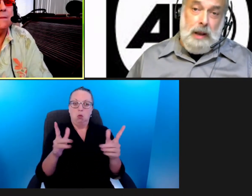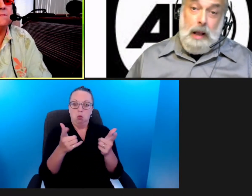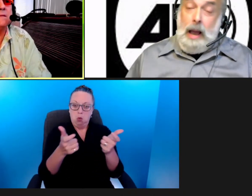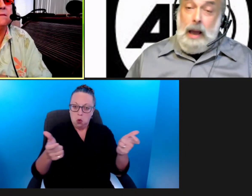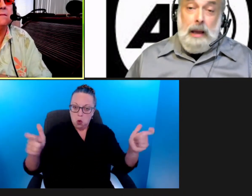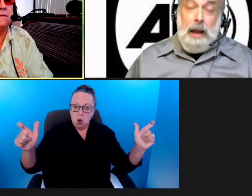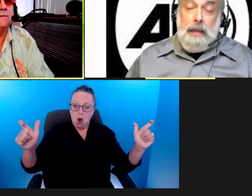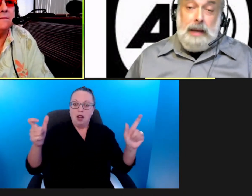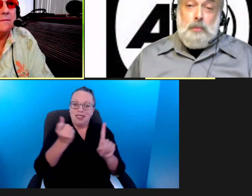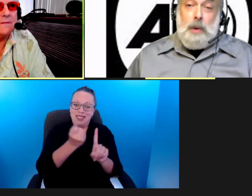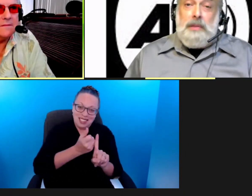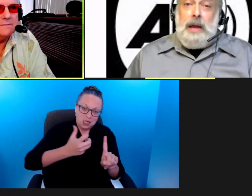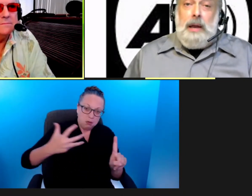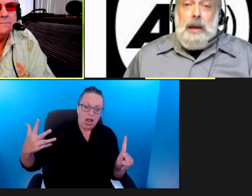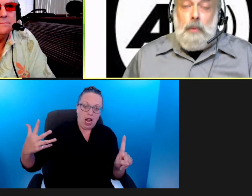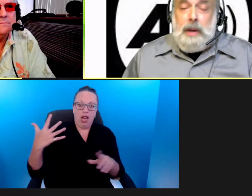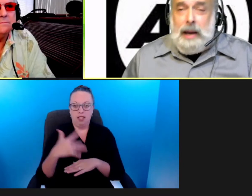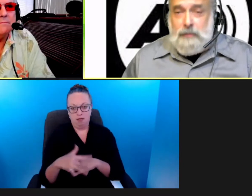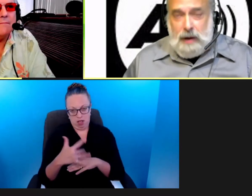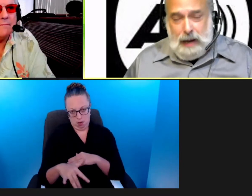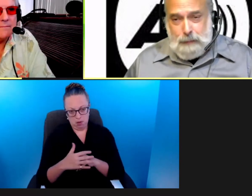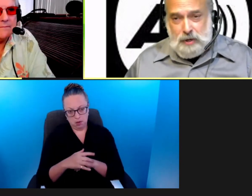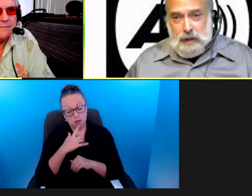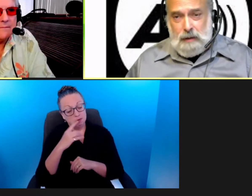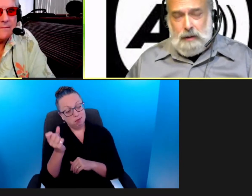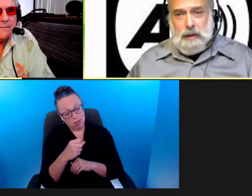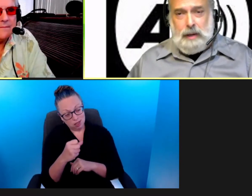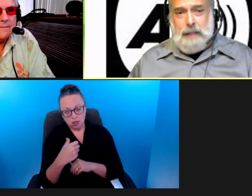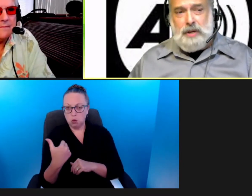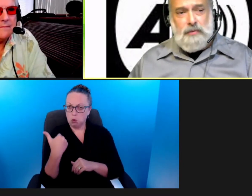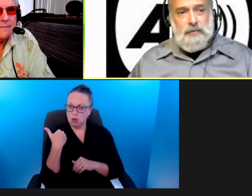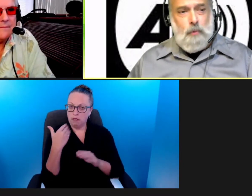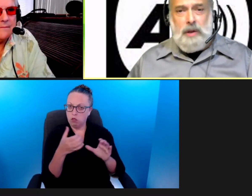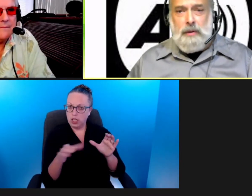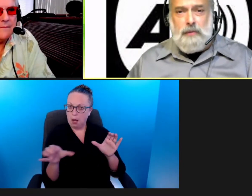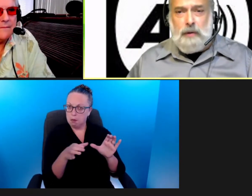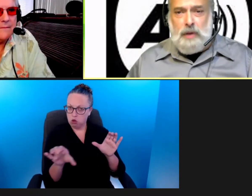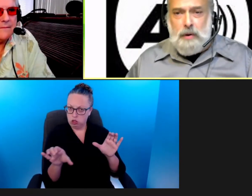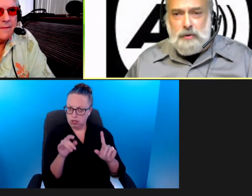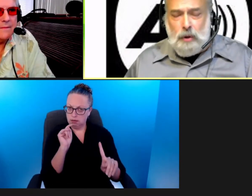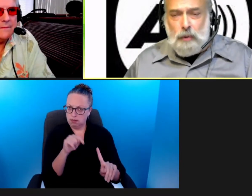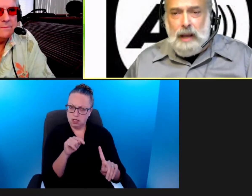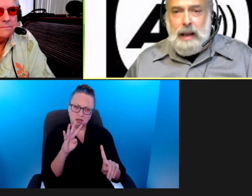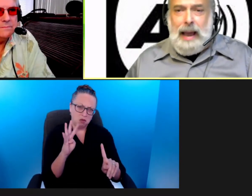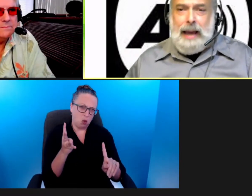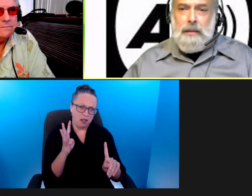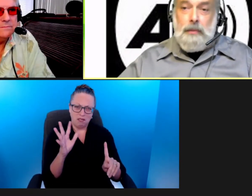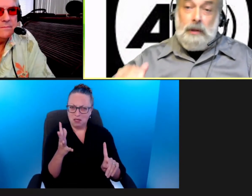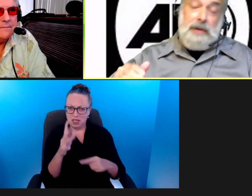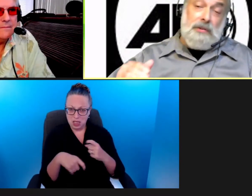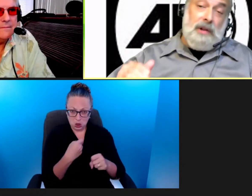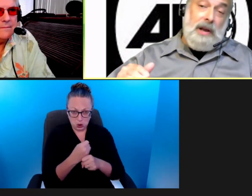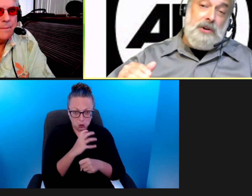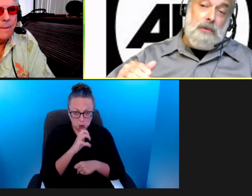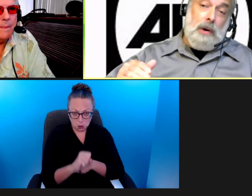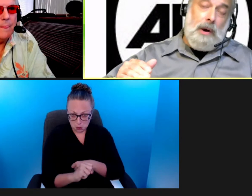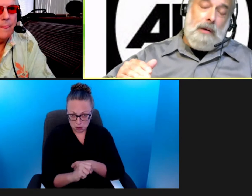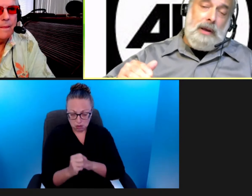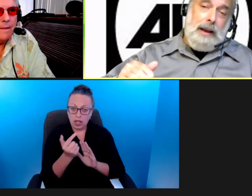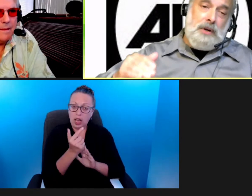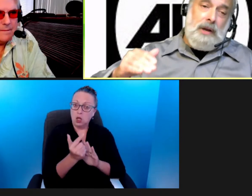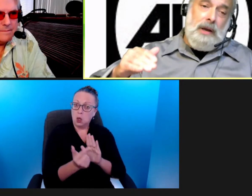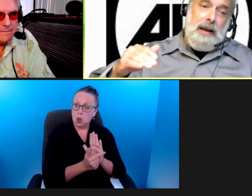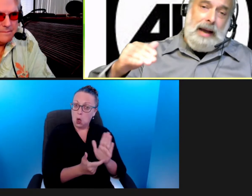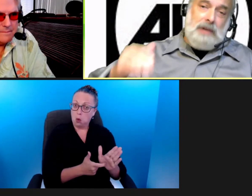description. Absolutely, Joel. That's what we had for captioning. Captioning is 40, 50 years old, and the legislation